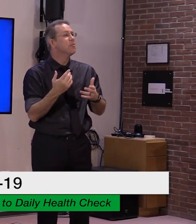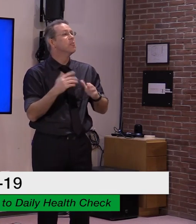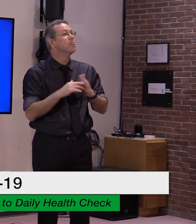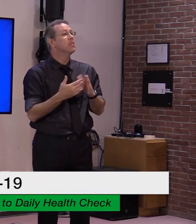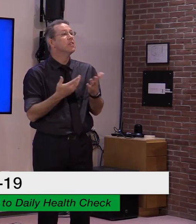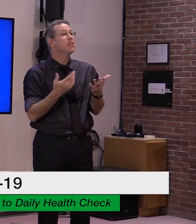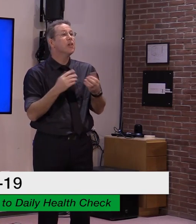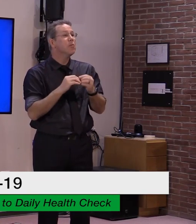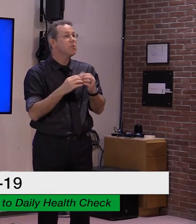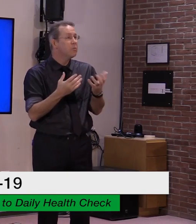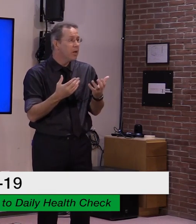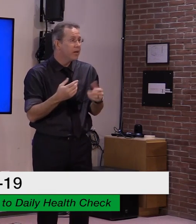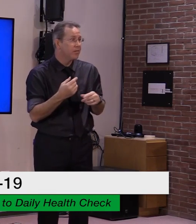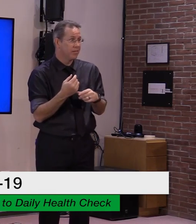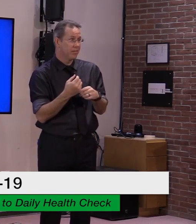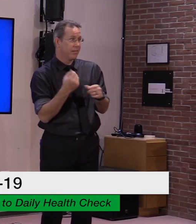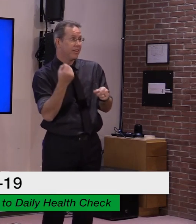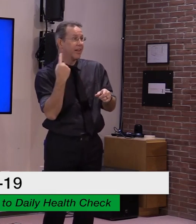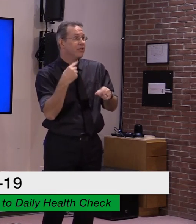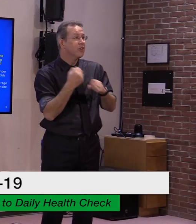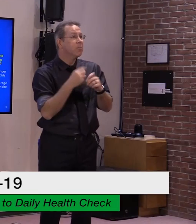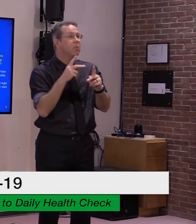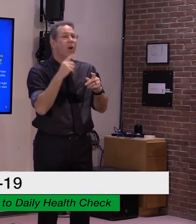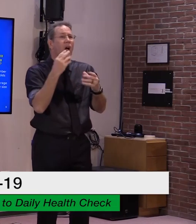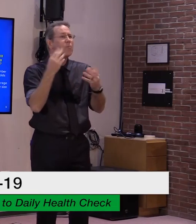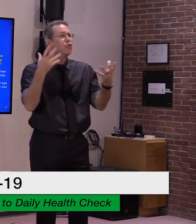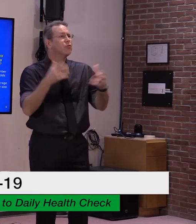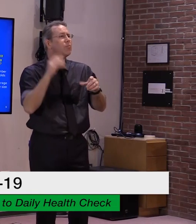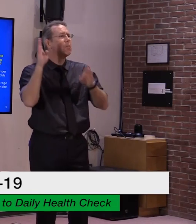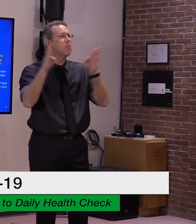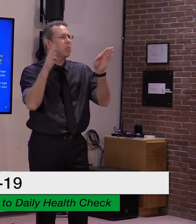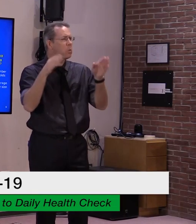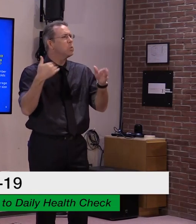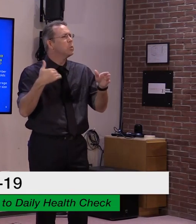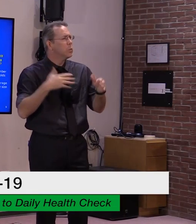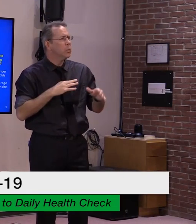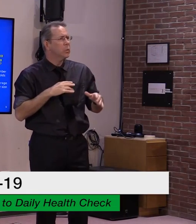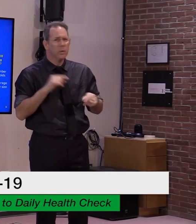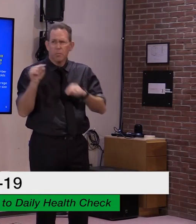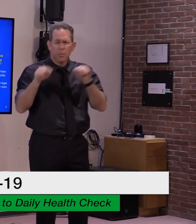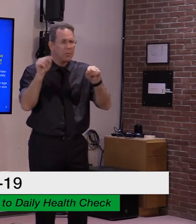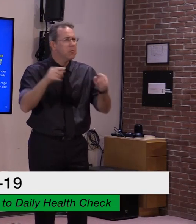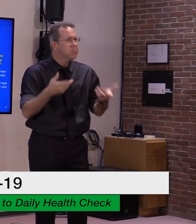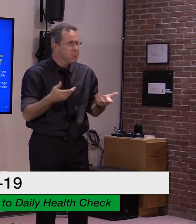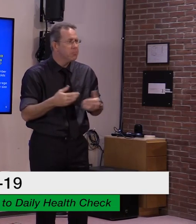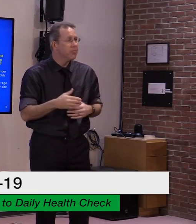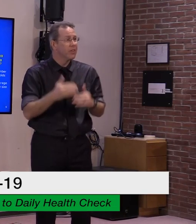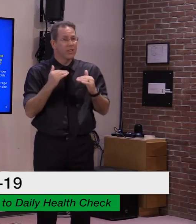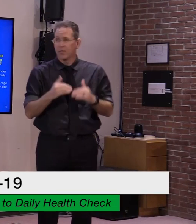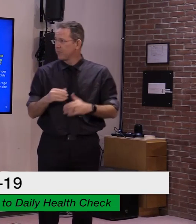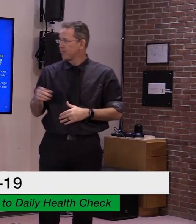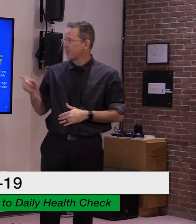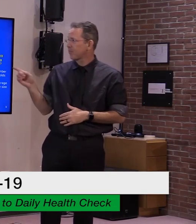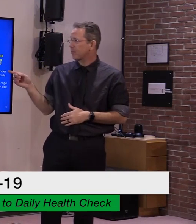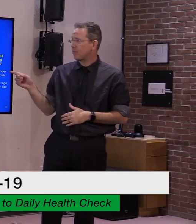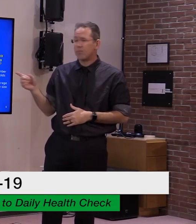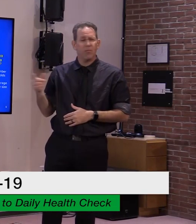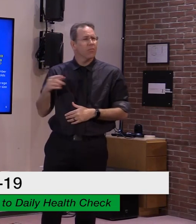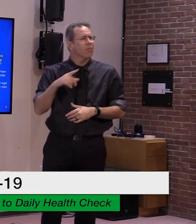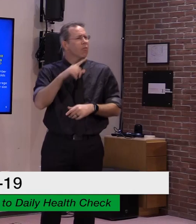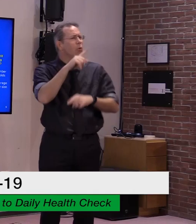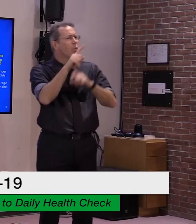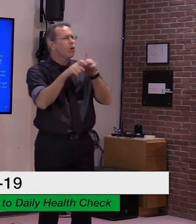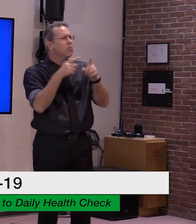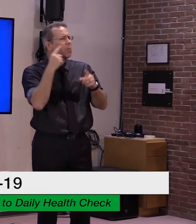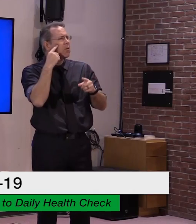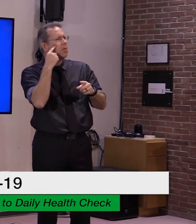region and around the country this map shows that distribution of visits both into vermont and out of vermont and